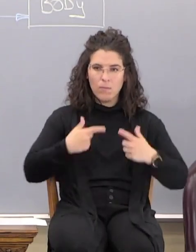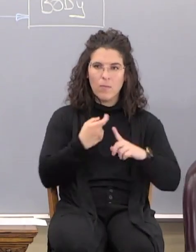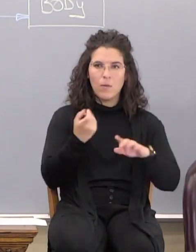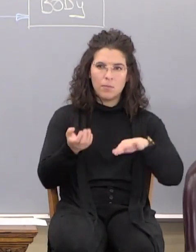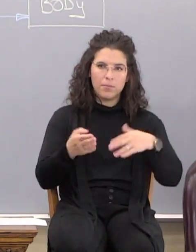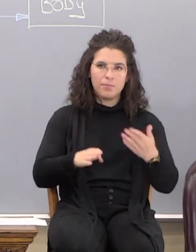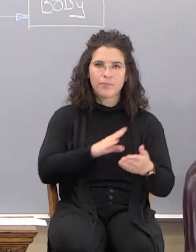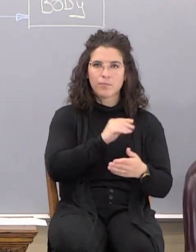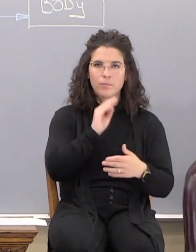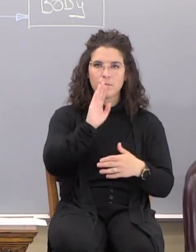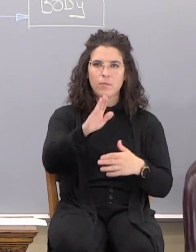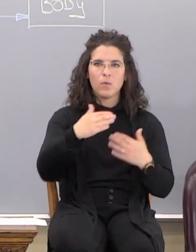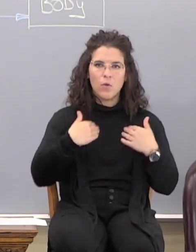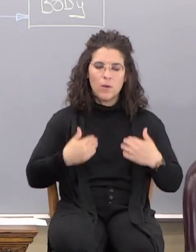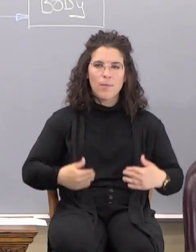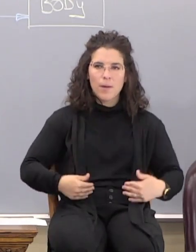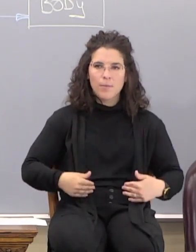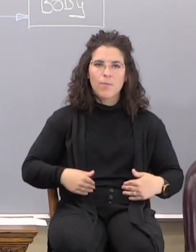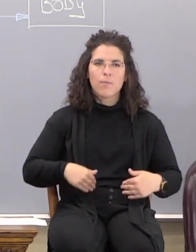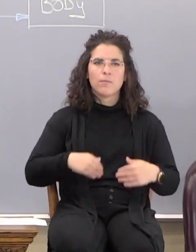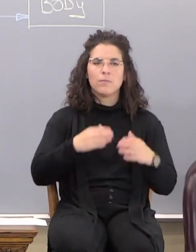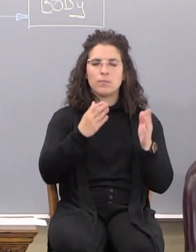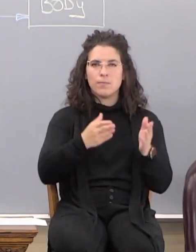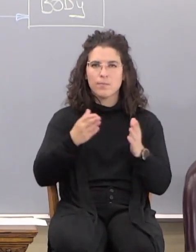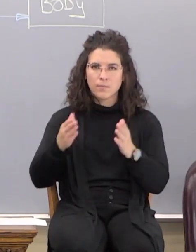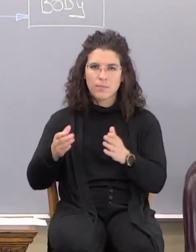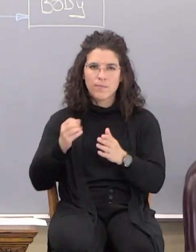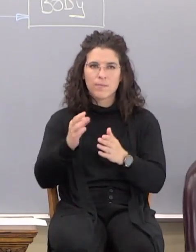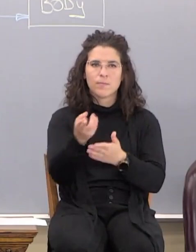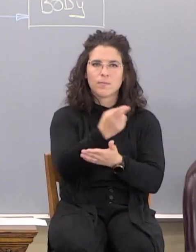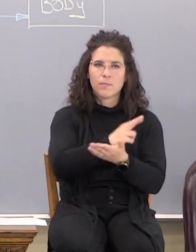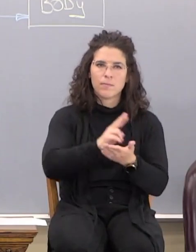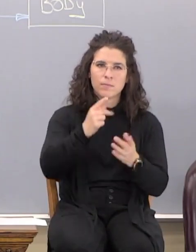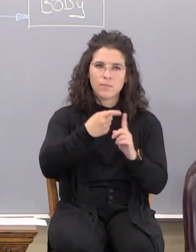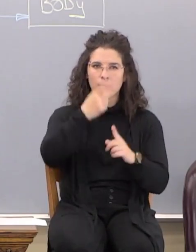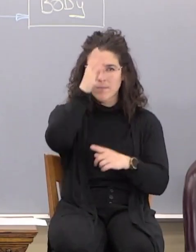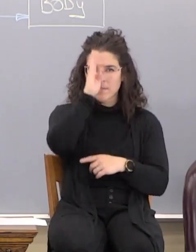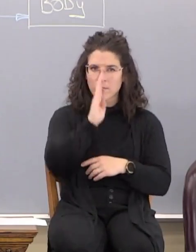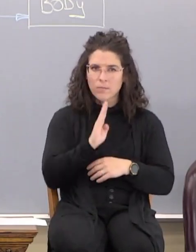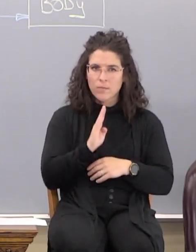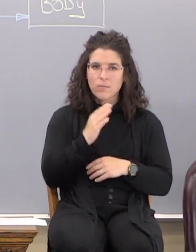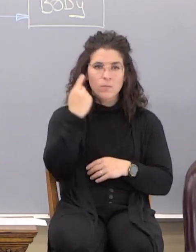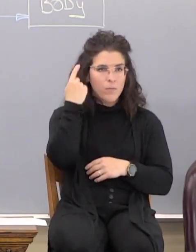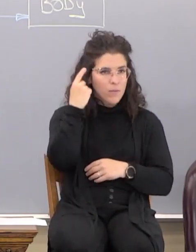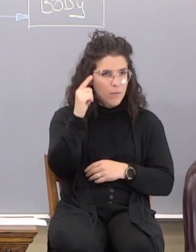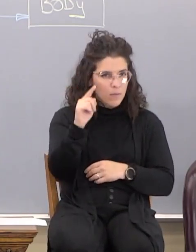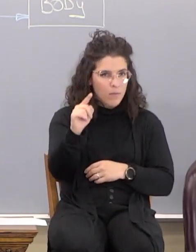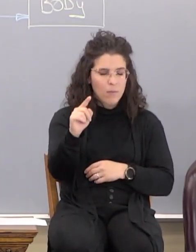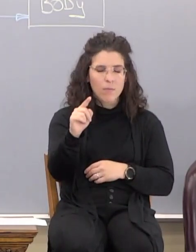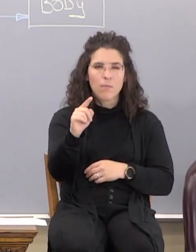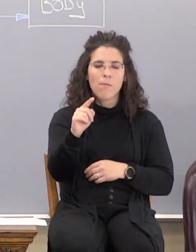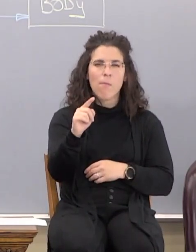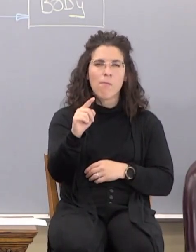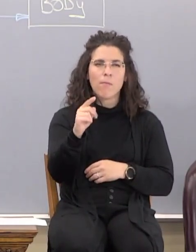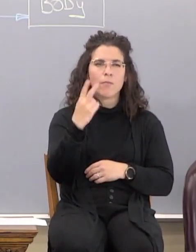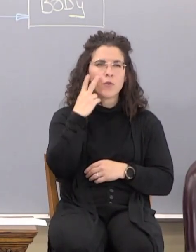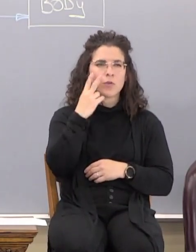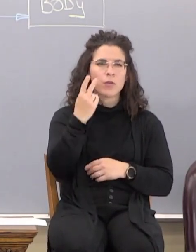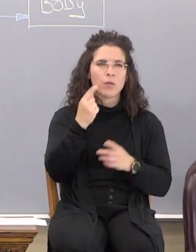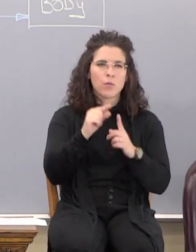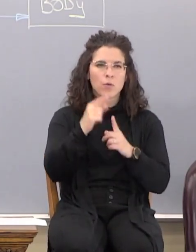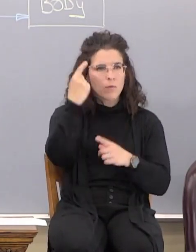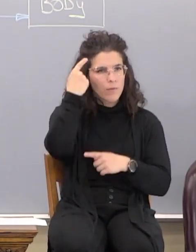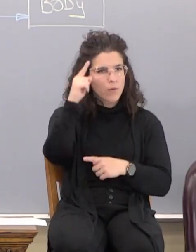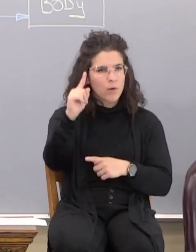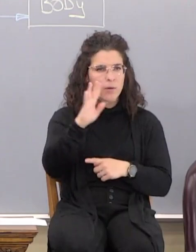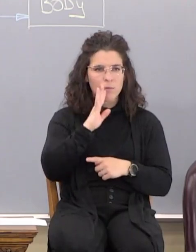and your members as instruments of righteousness unto God. For, you see that word for, I've